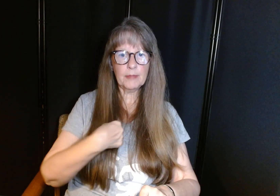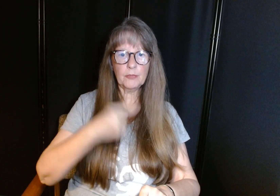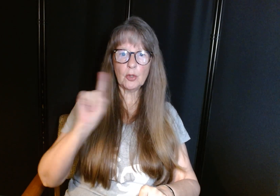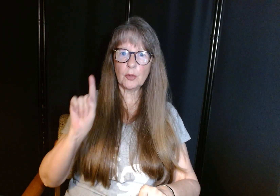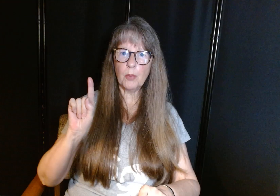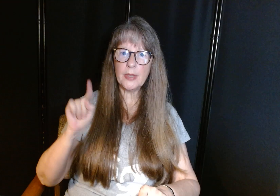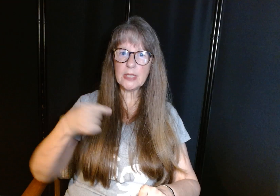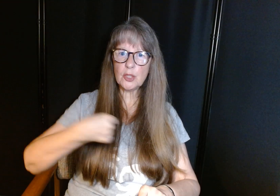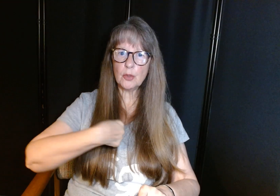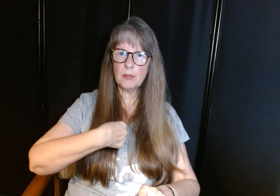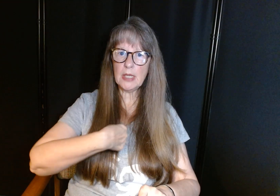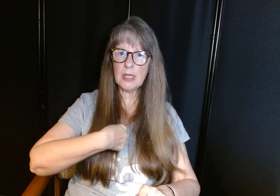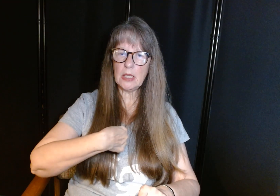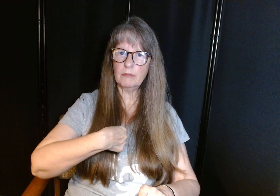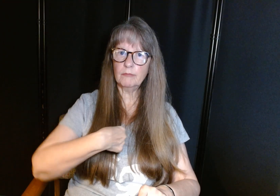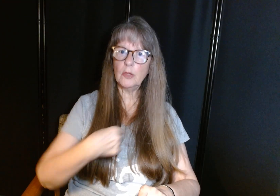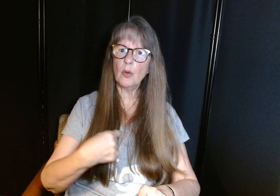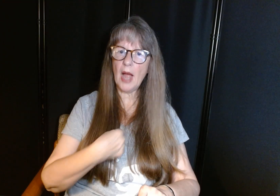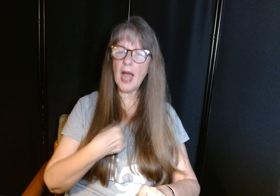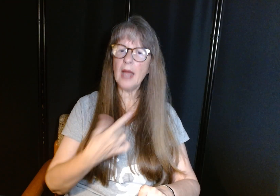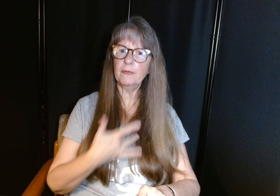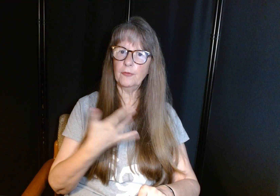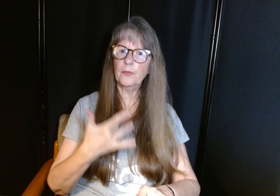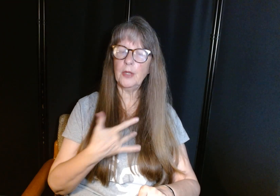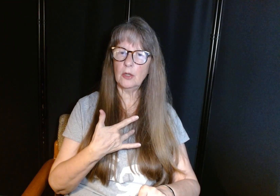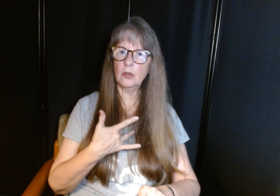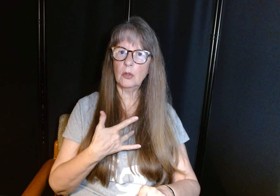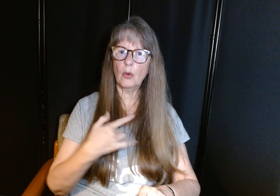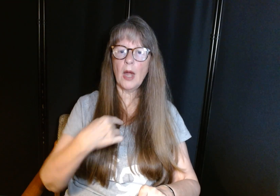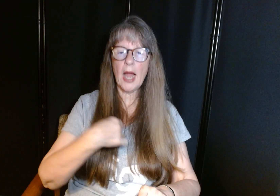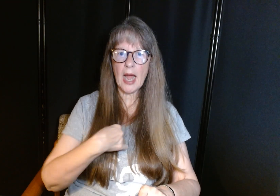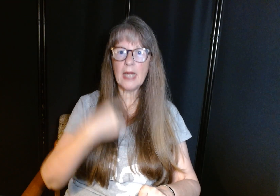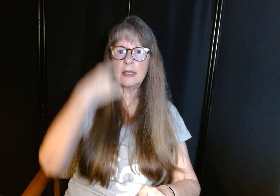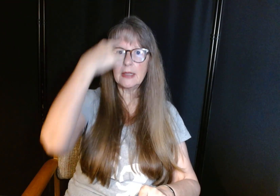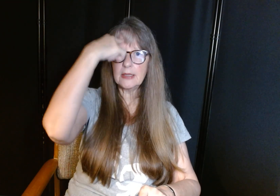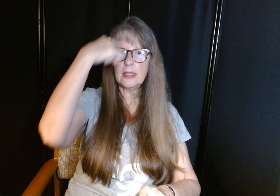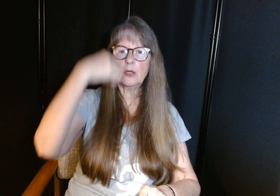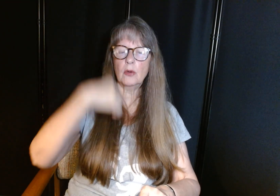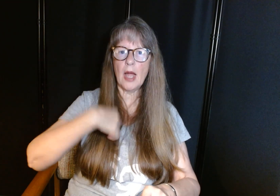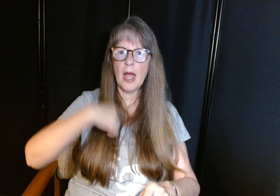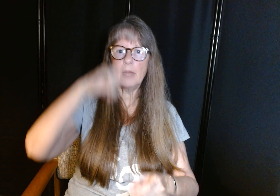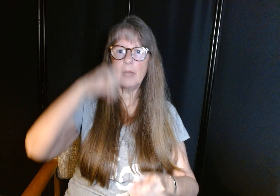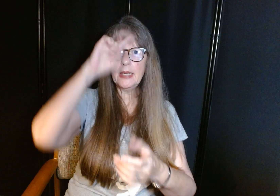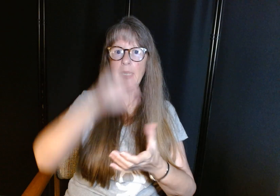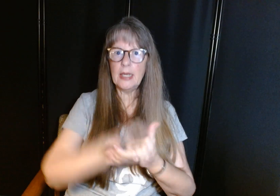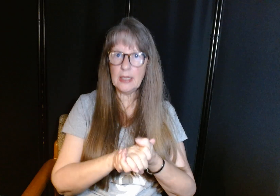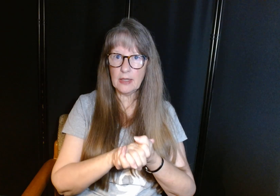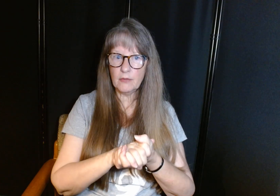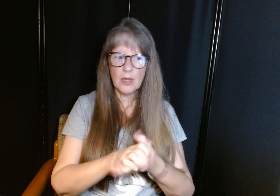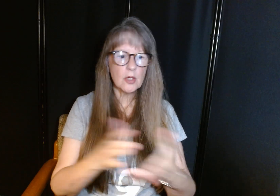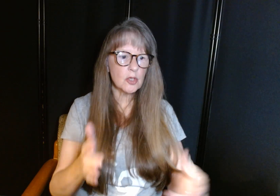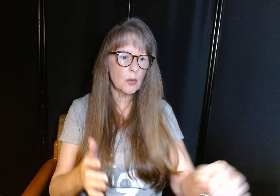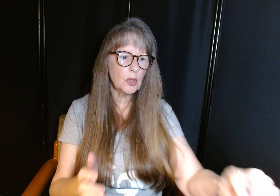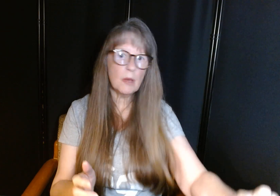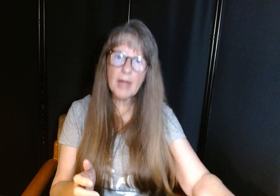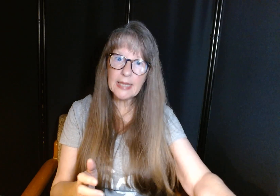they're pointing to me, I feel, or I think, or I believe. So when you make